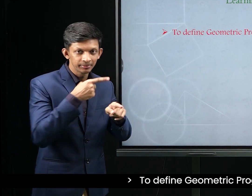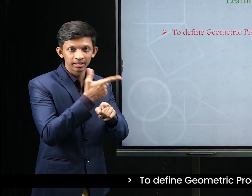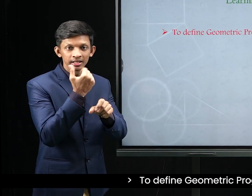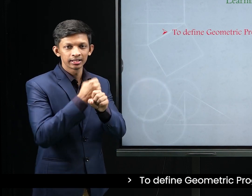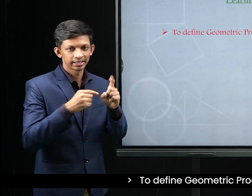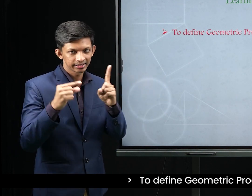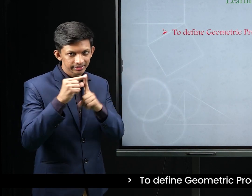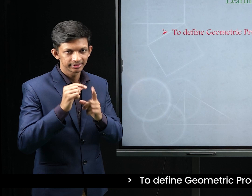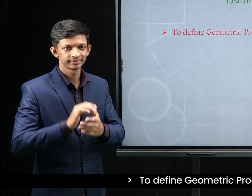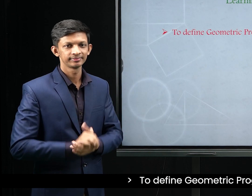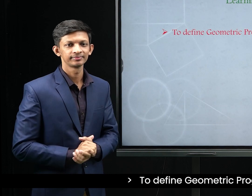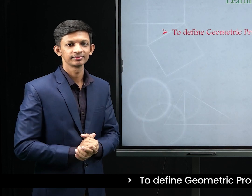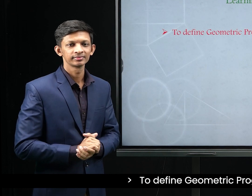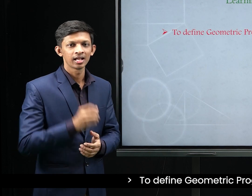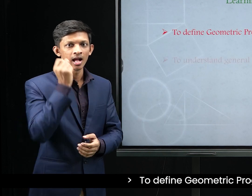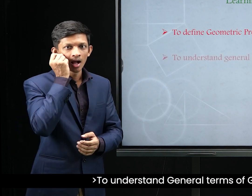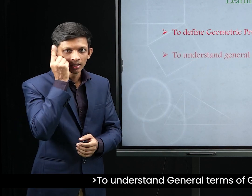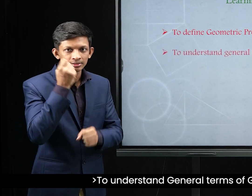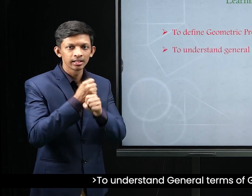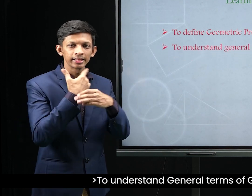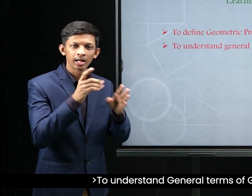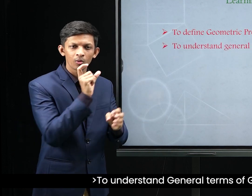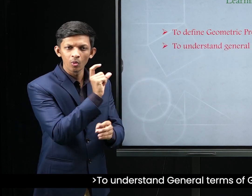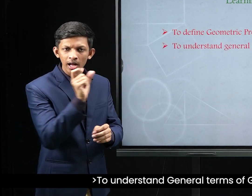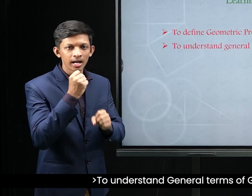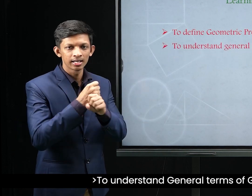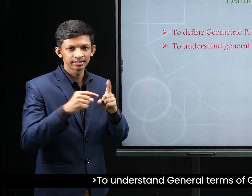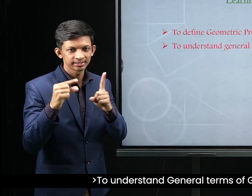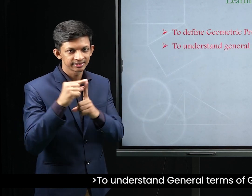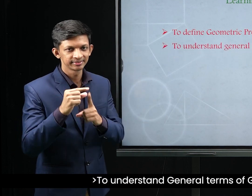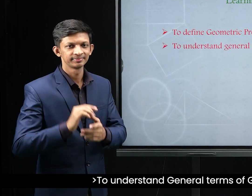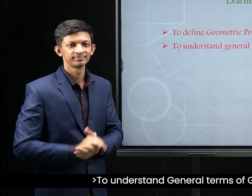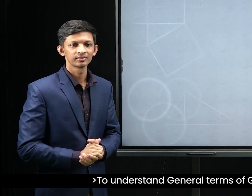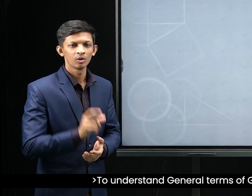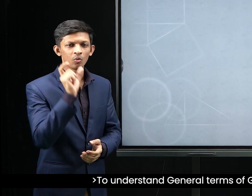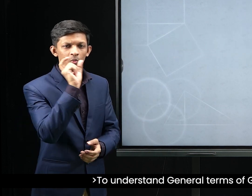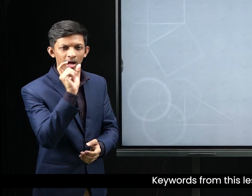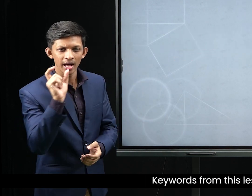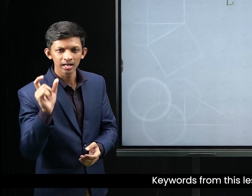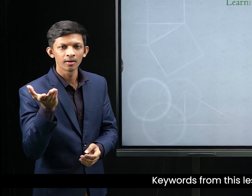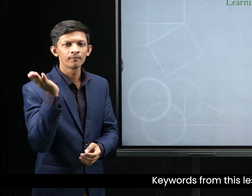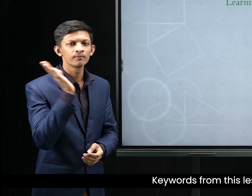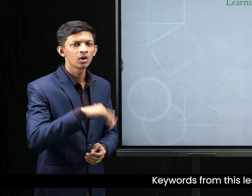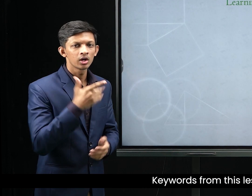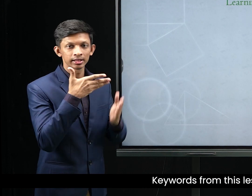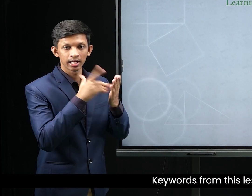define geometric progression, understand general terms of geometric progression. Keywords from this lesson are